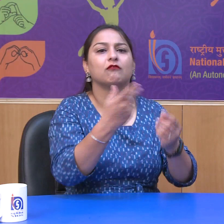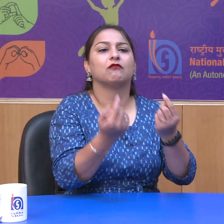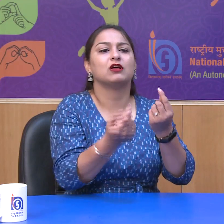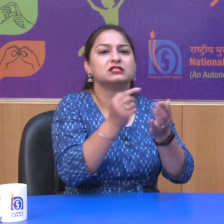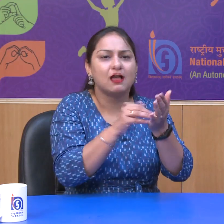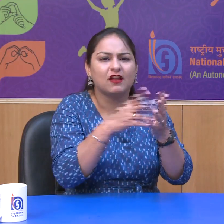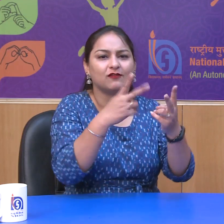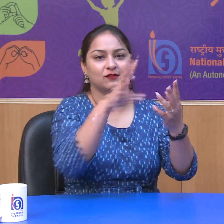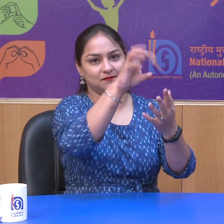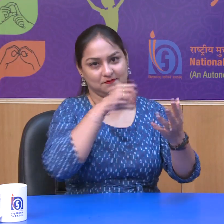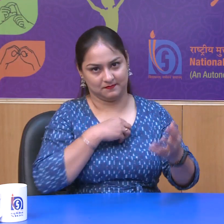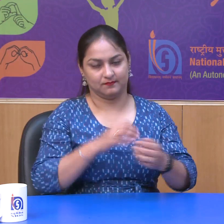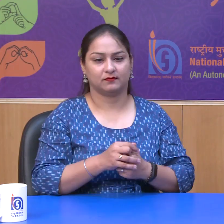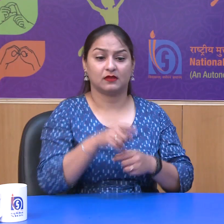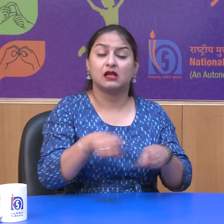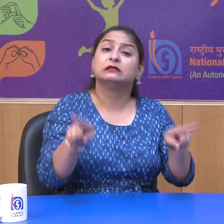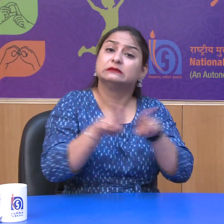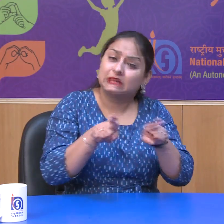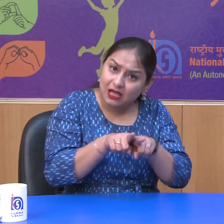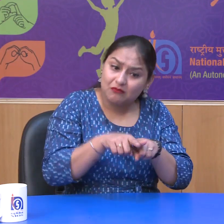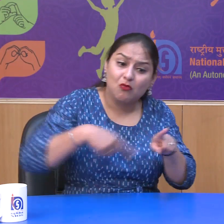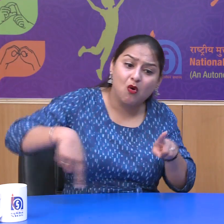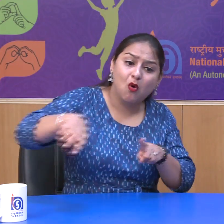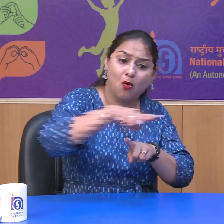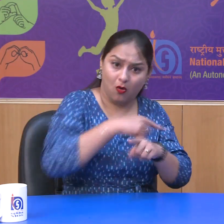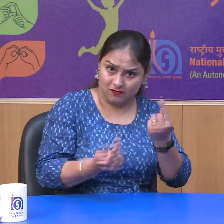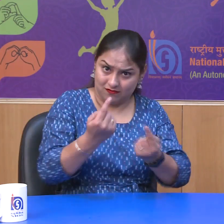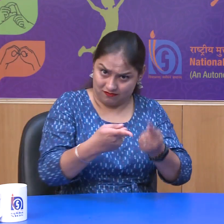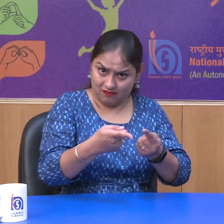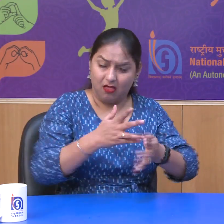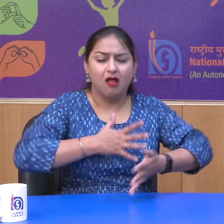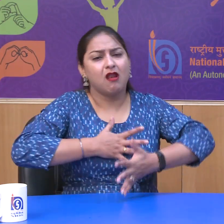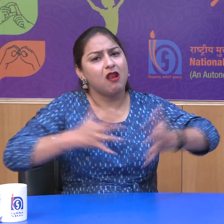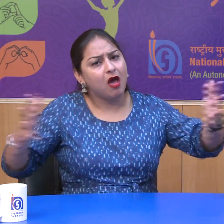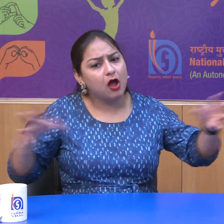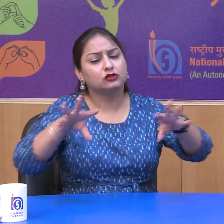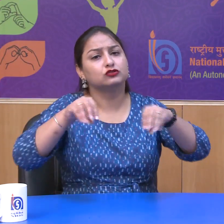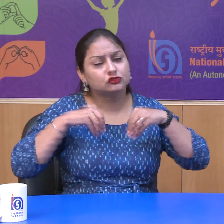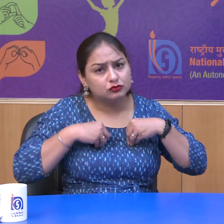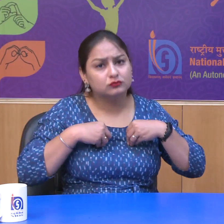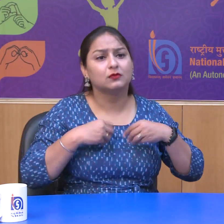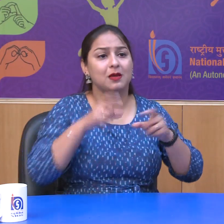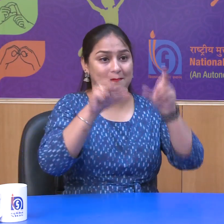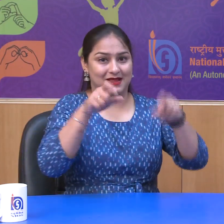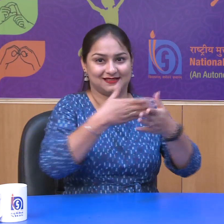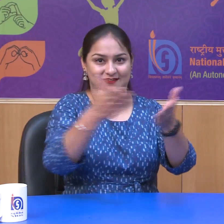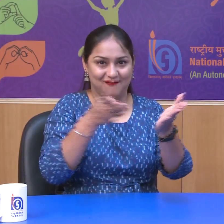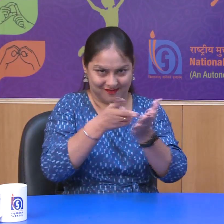In other words, the entire production is largely consumed by farmers and their